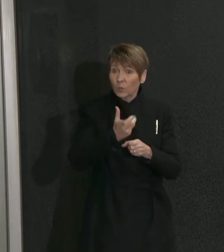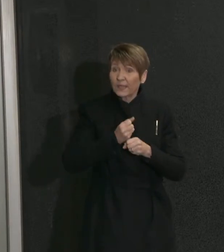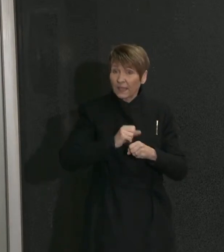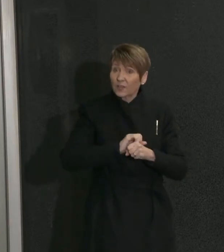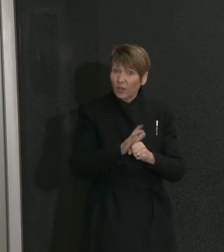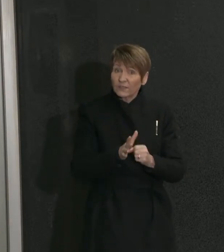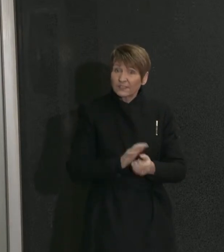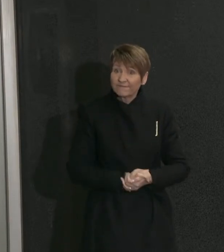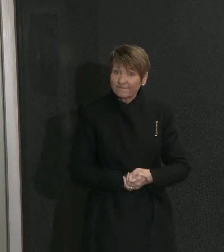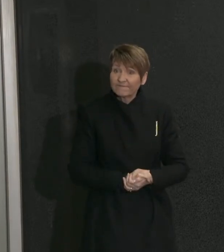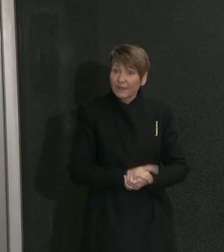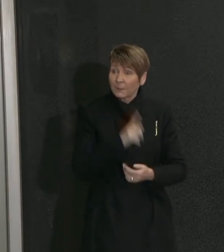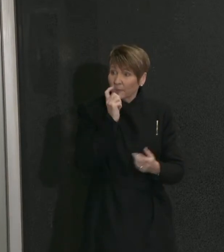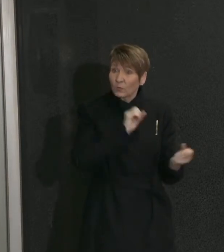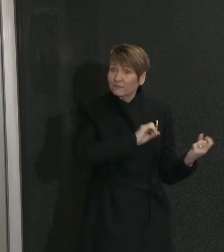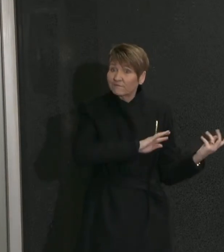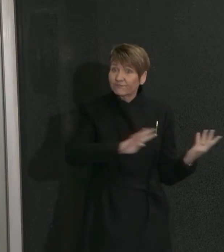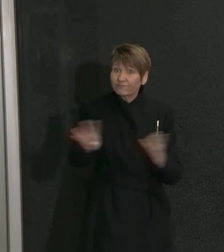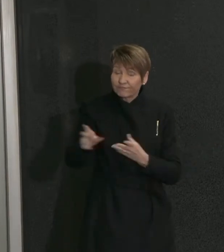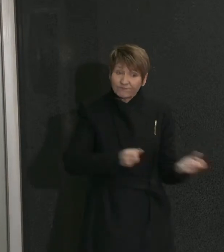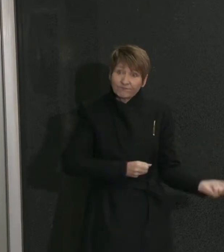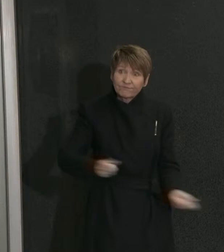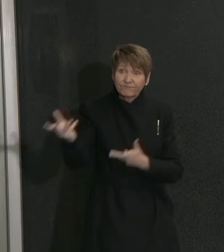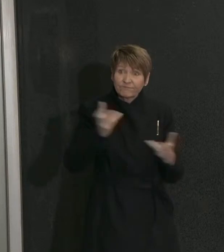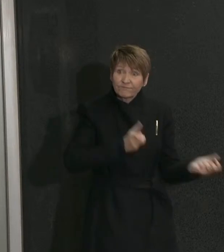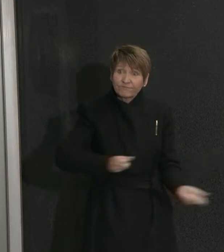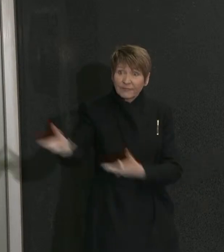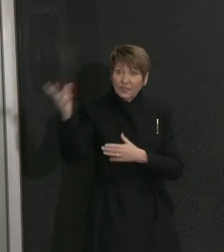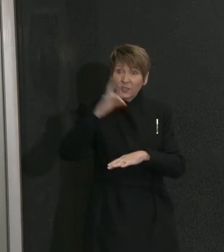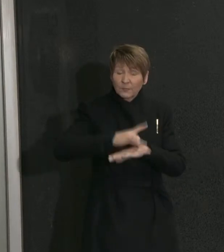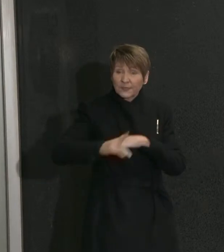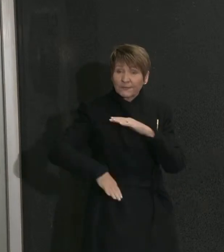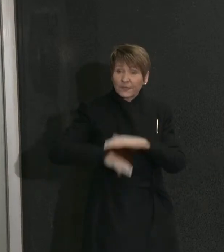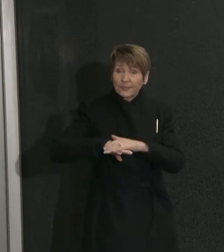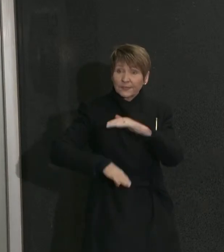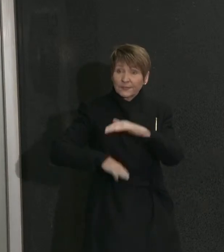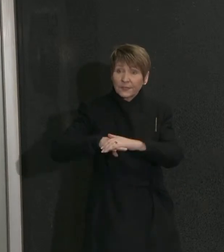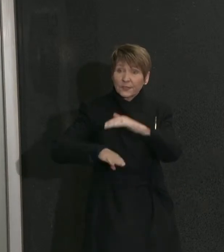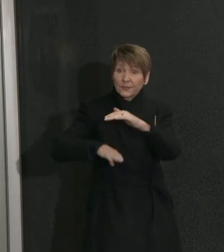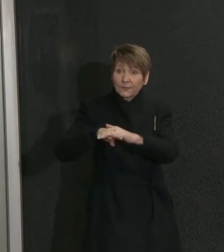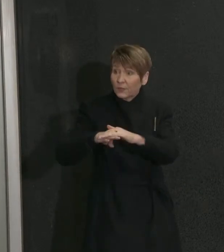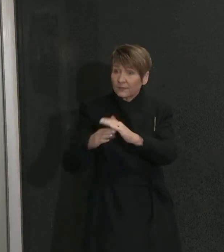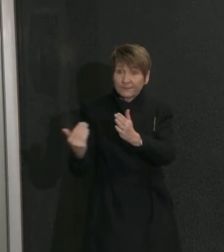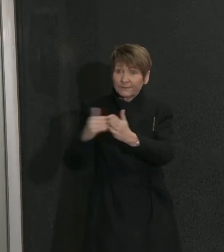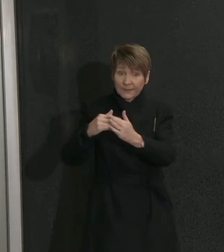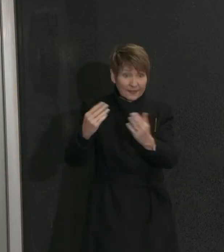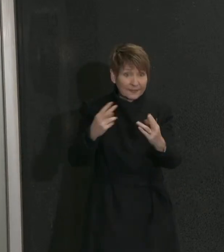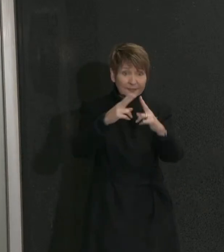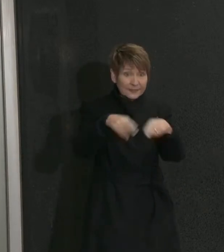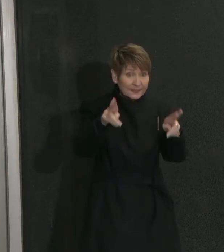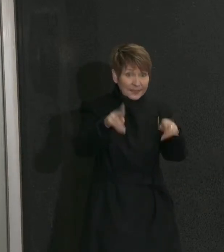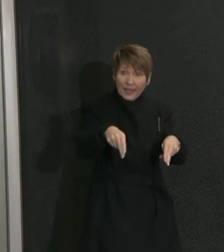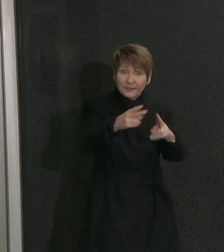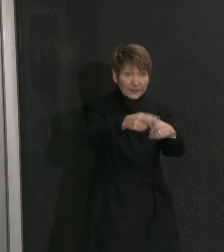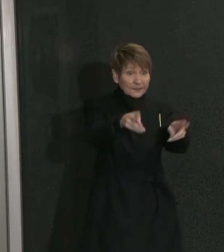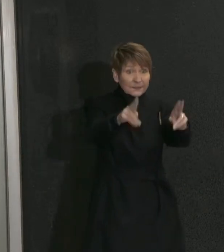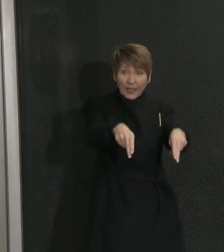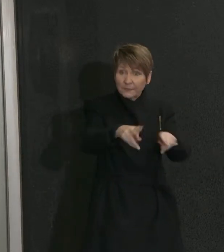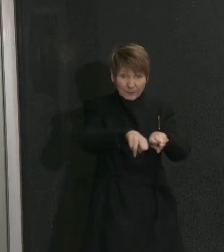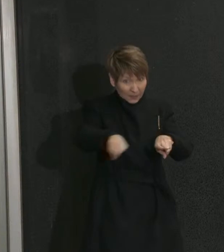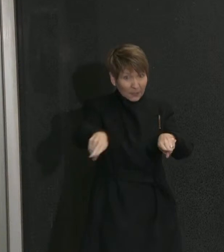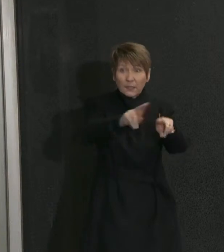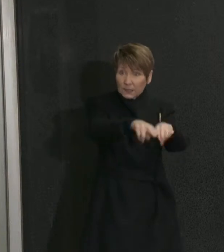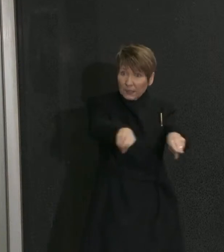people or shock tactics. It's just true. It's happening. This thing spreads so fast. And I see some commentary